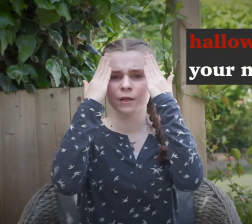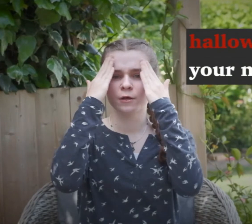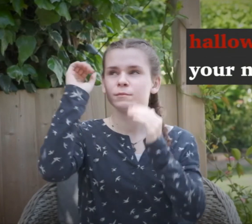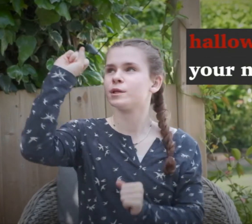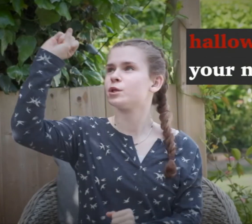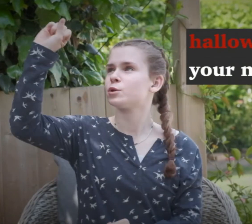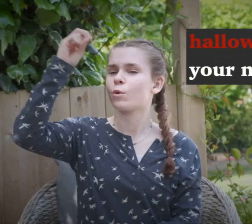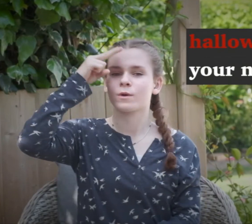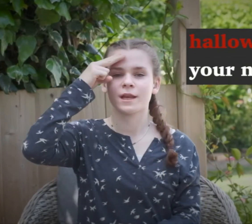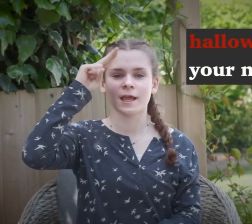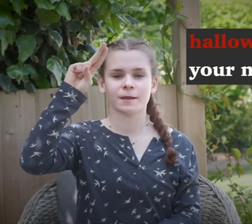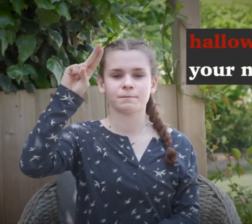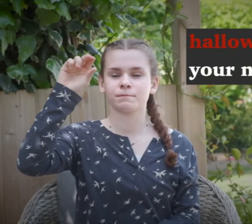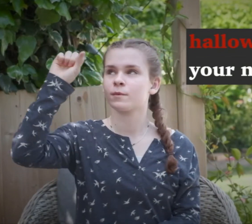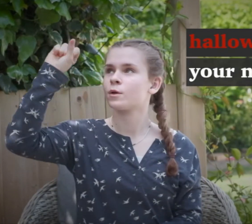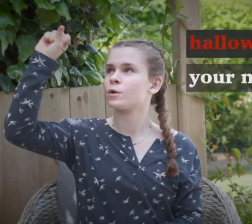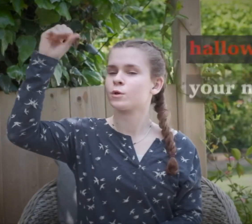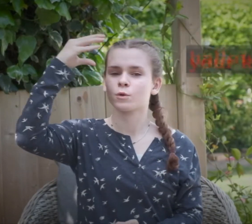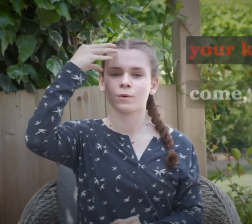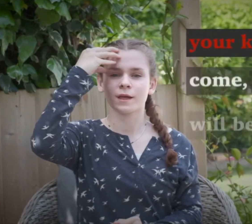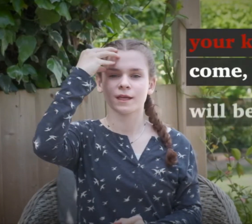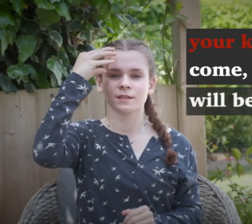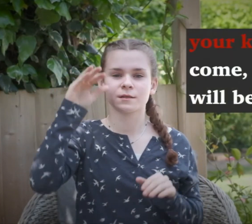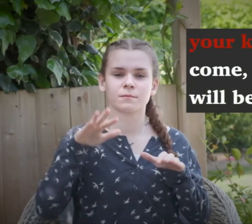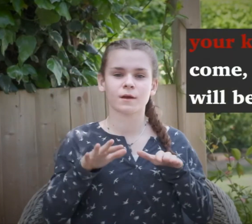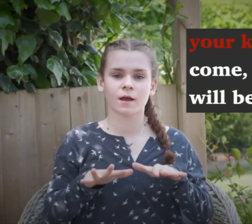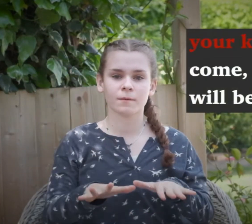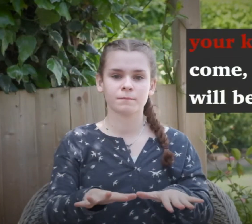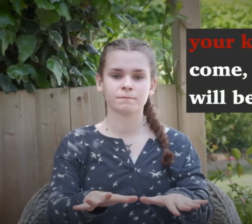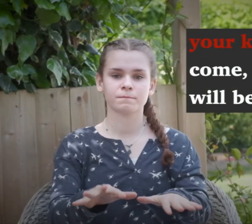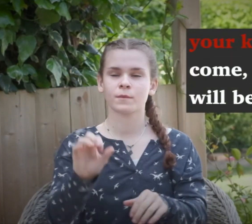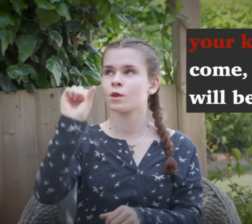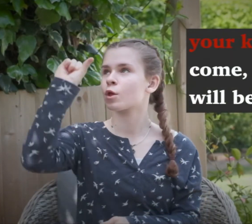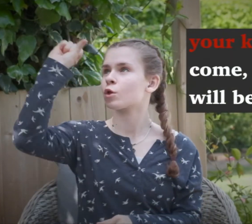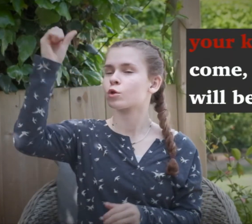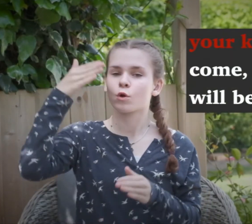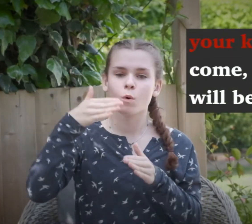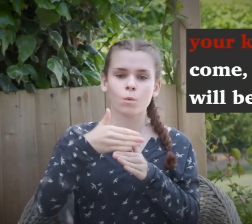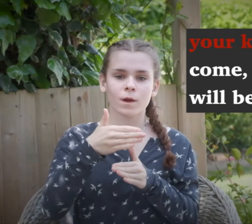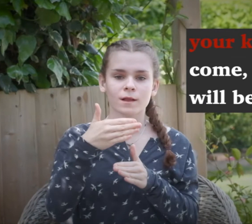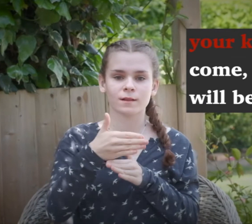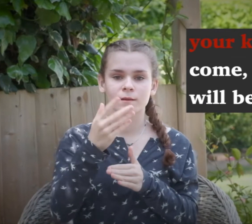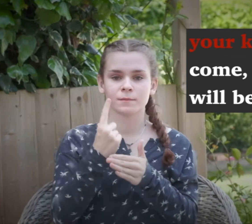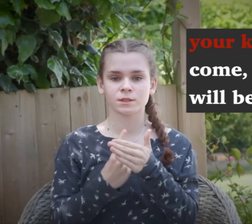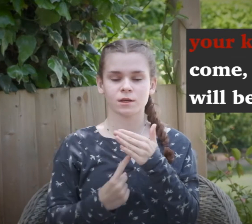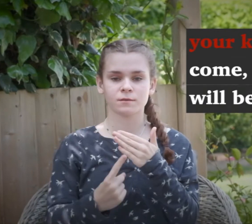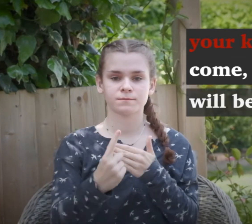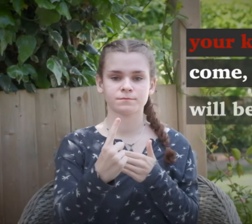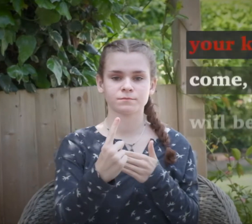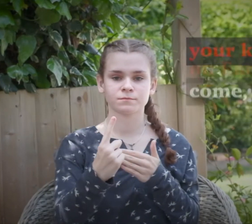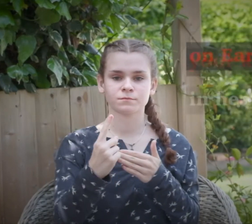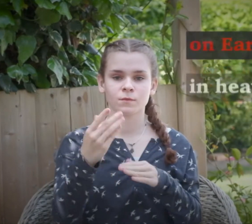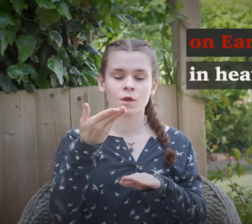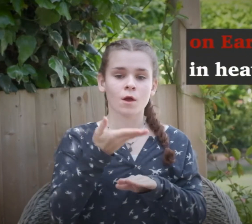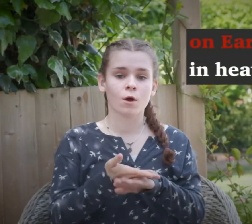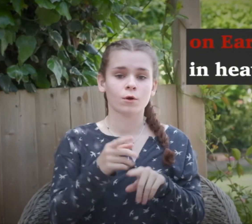hallowed be your name. Your kingdom come, your will be done, on